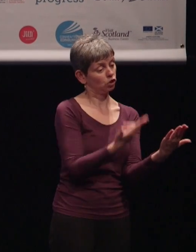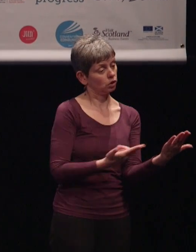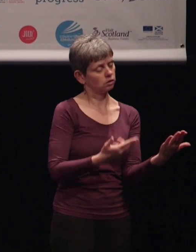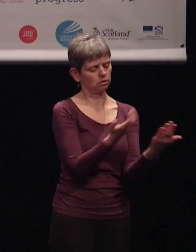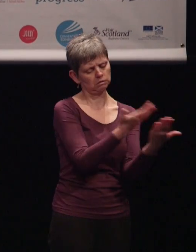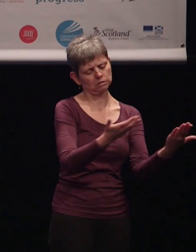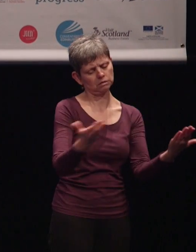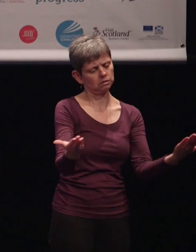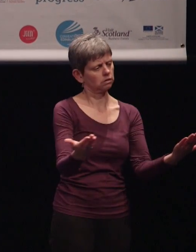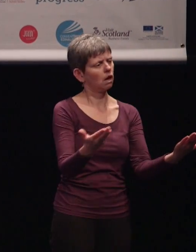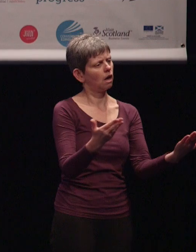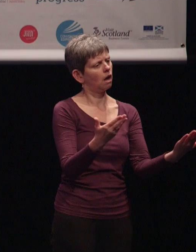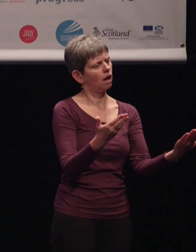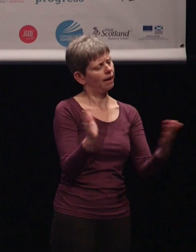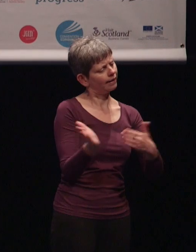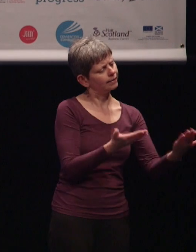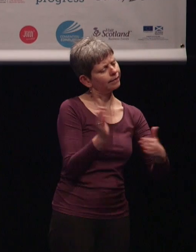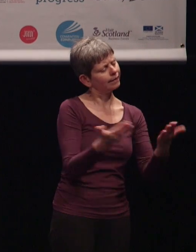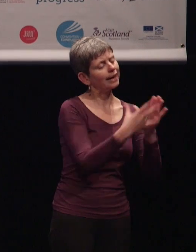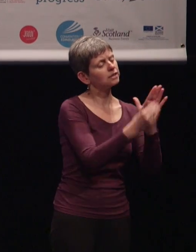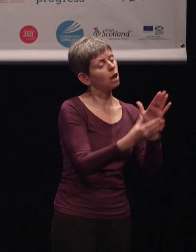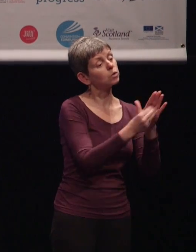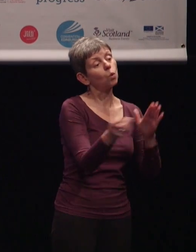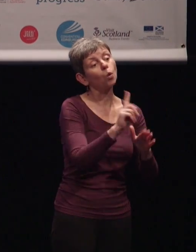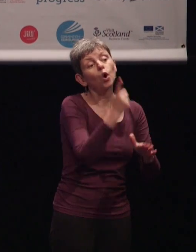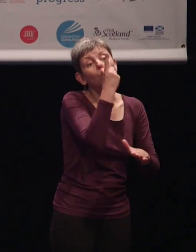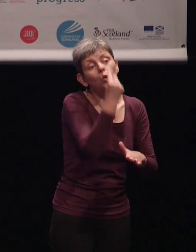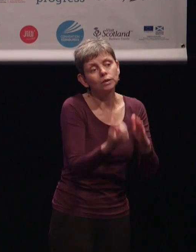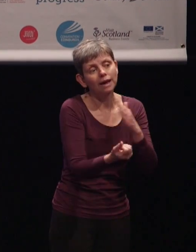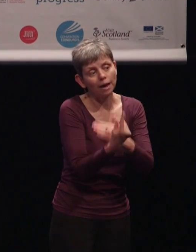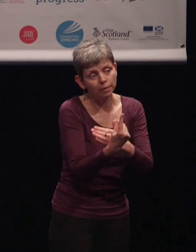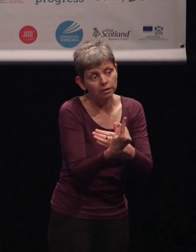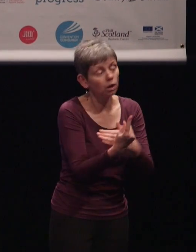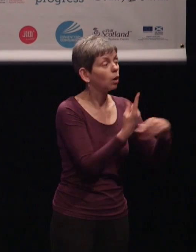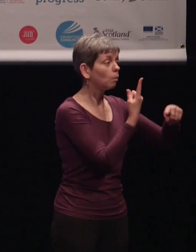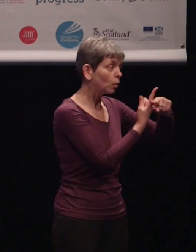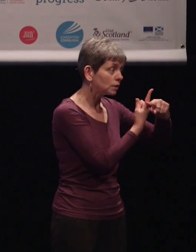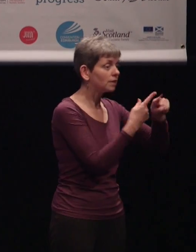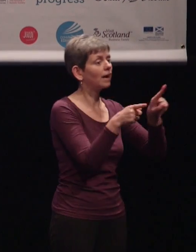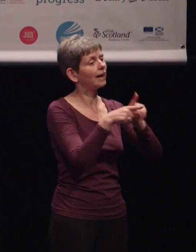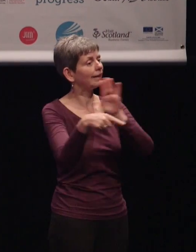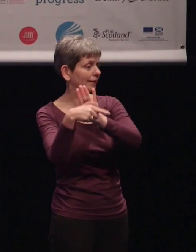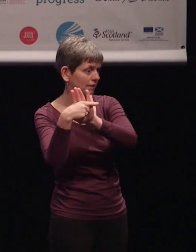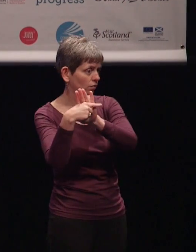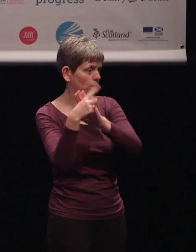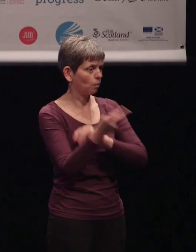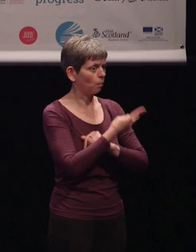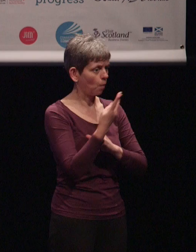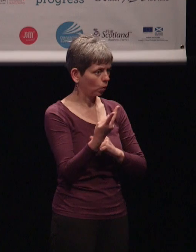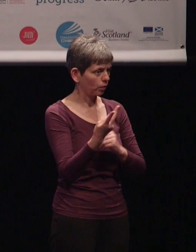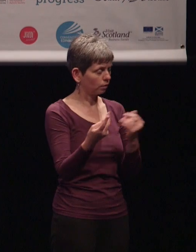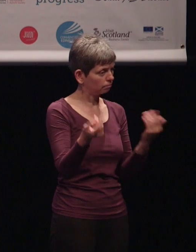to her, giving her examples of outcomes, both positives and negatives, that could happen. She could get